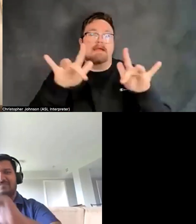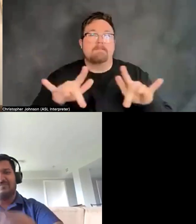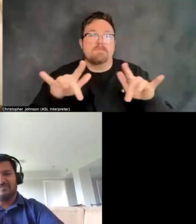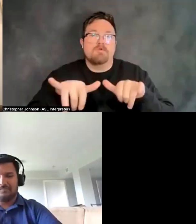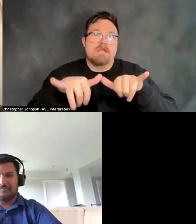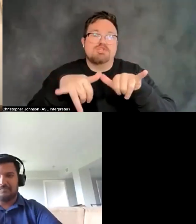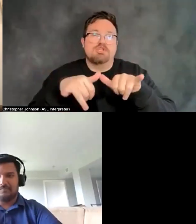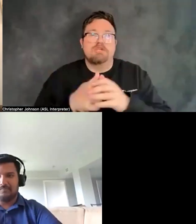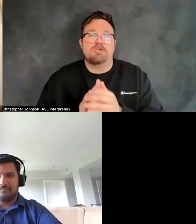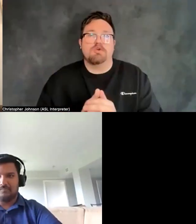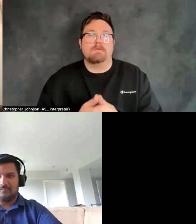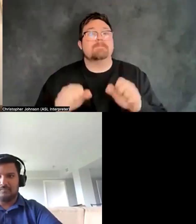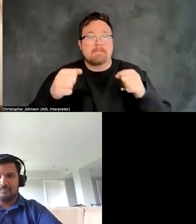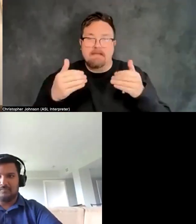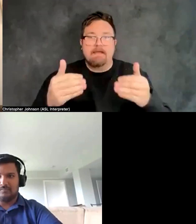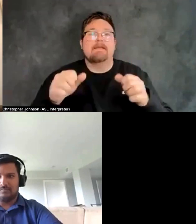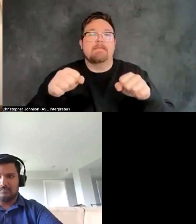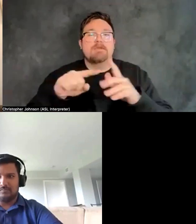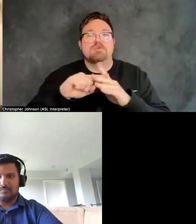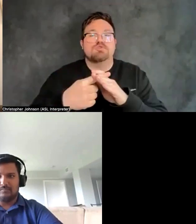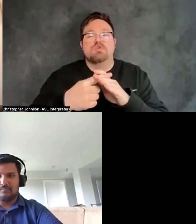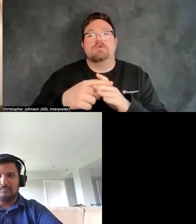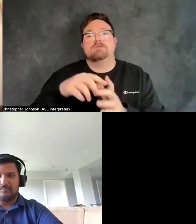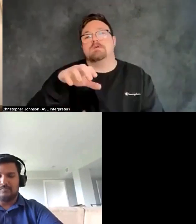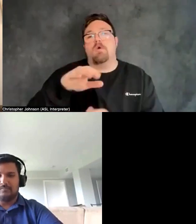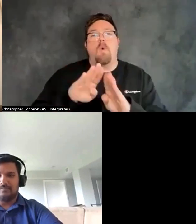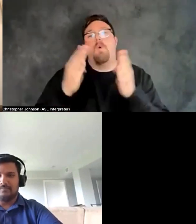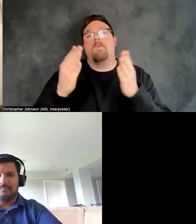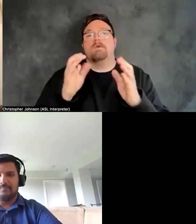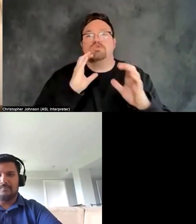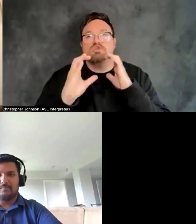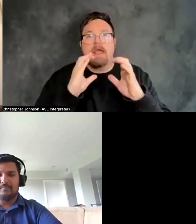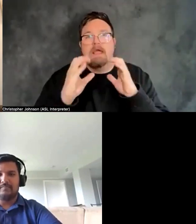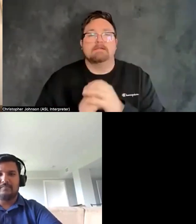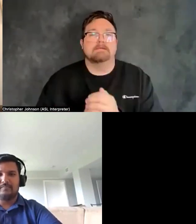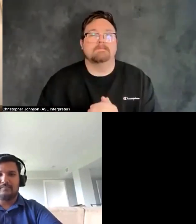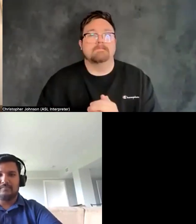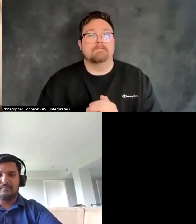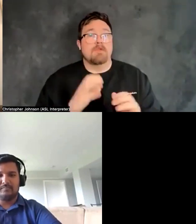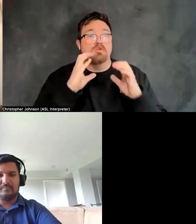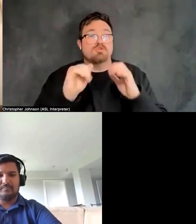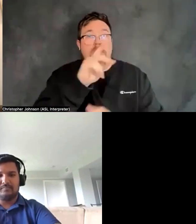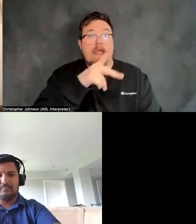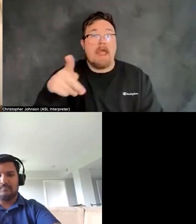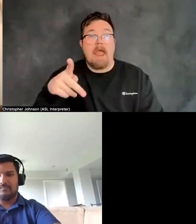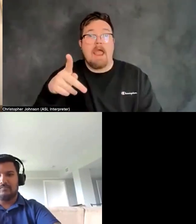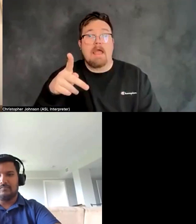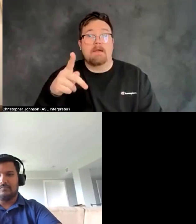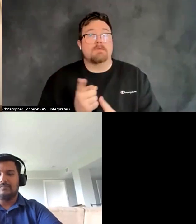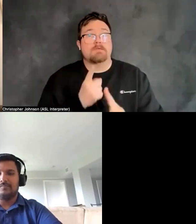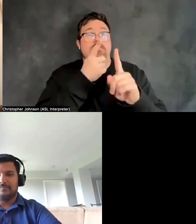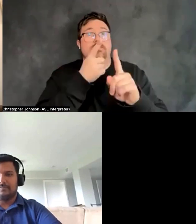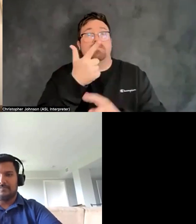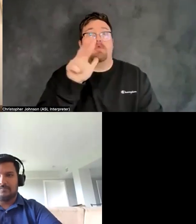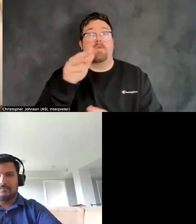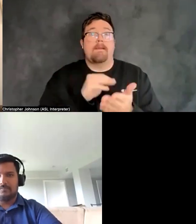to co-found Openchat. This trailblazing chat app quickly reached a $20 million valuation.